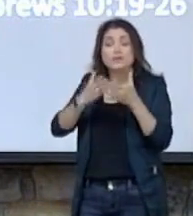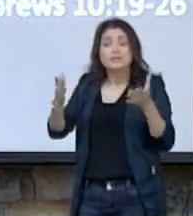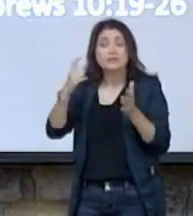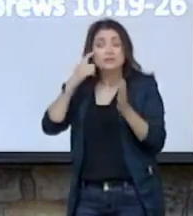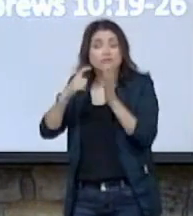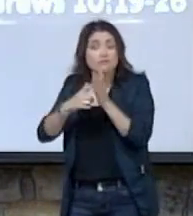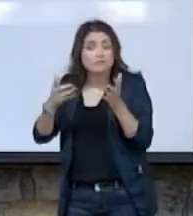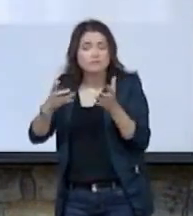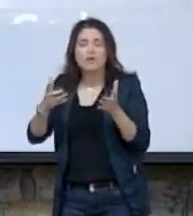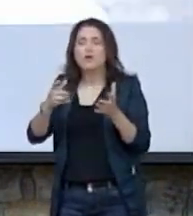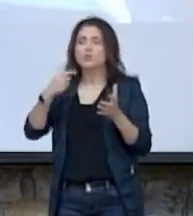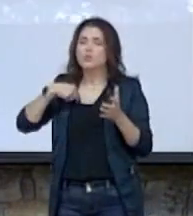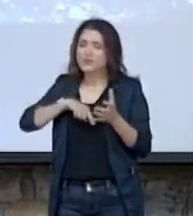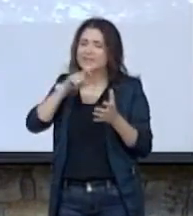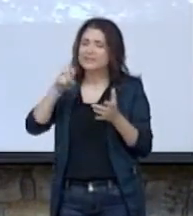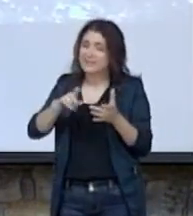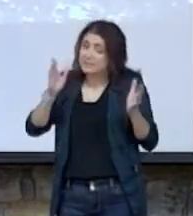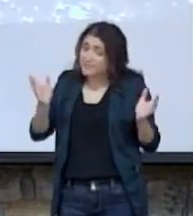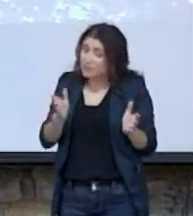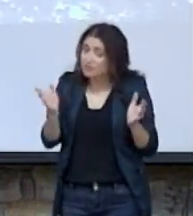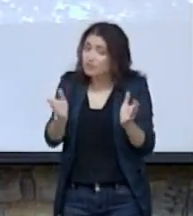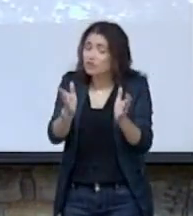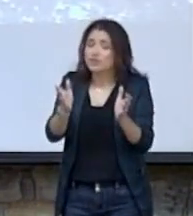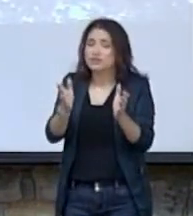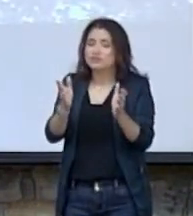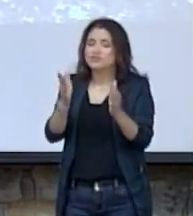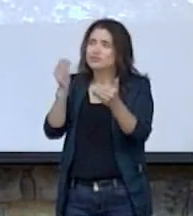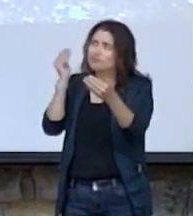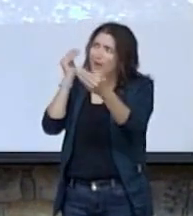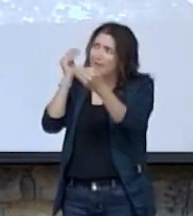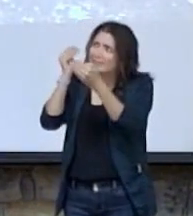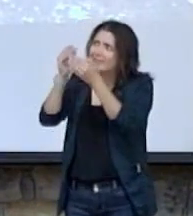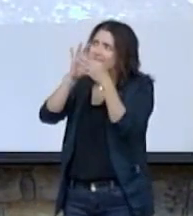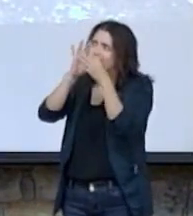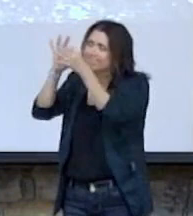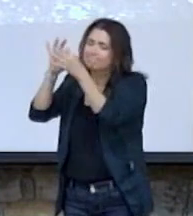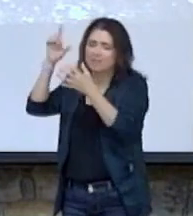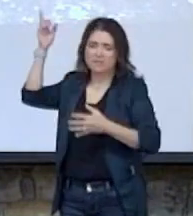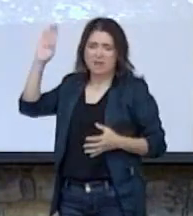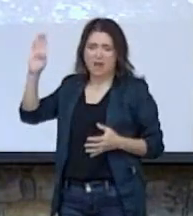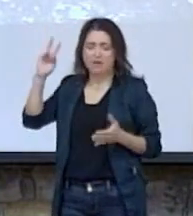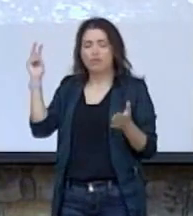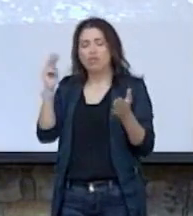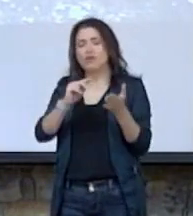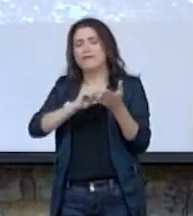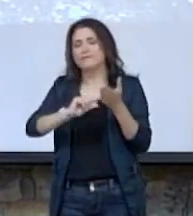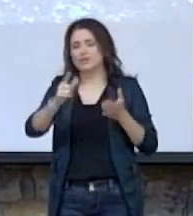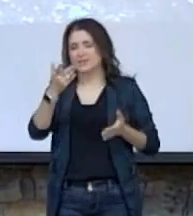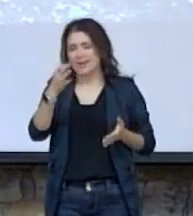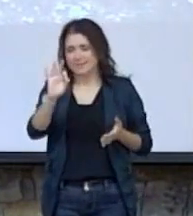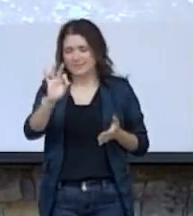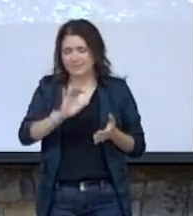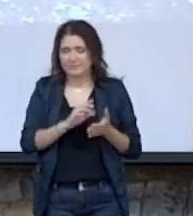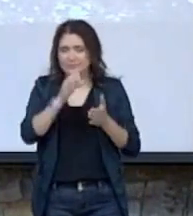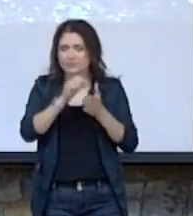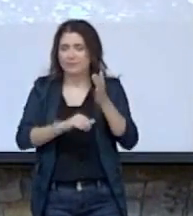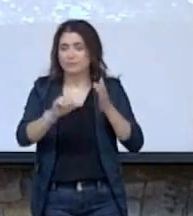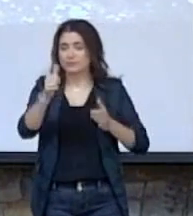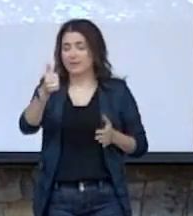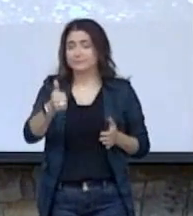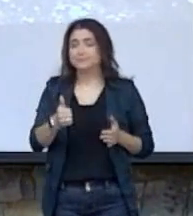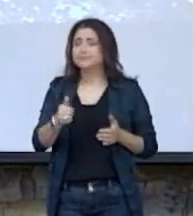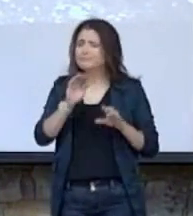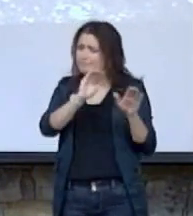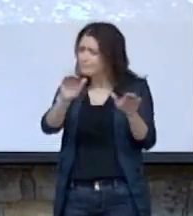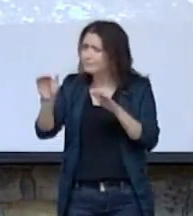morning is we need to be encouraged to draw near to God. Look at verse 19 of Hebrews chapter 10.